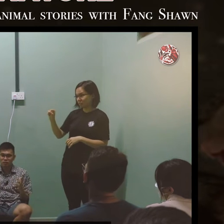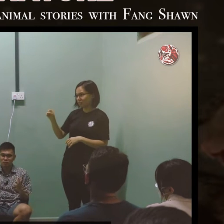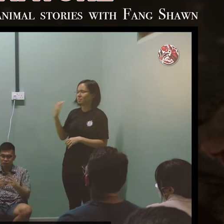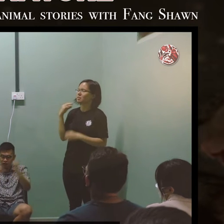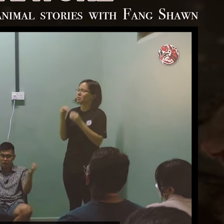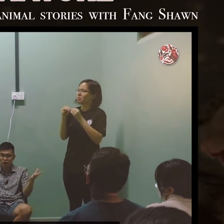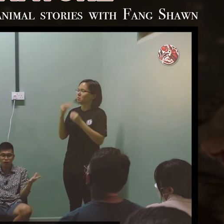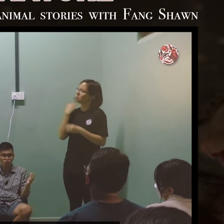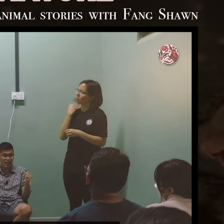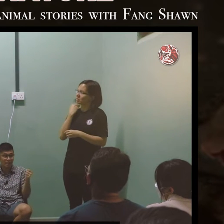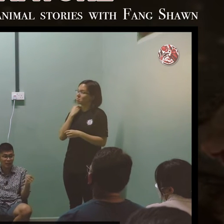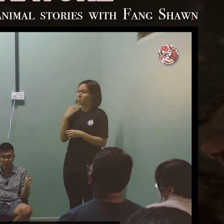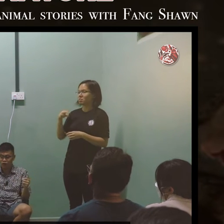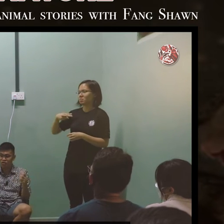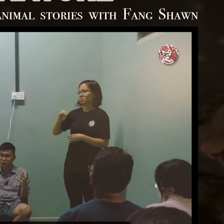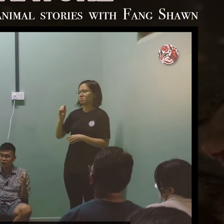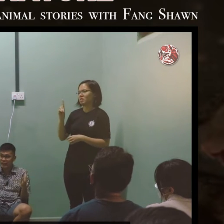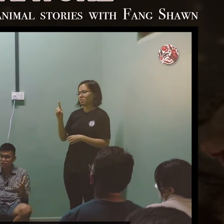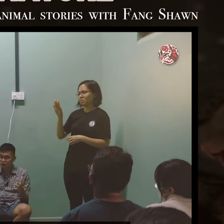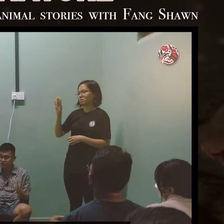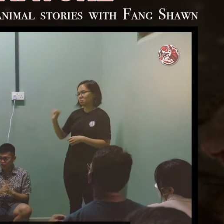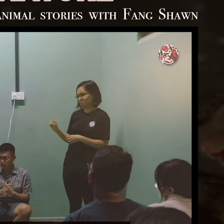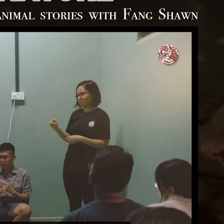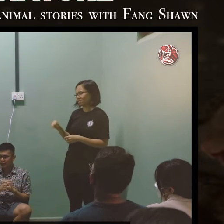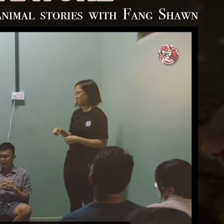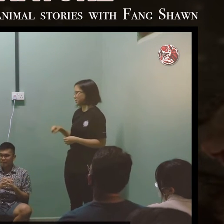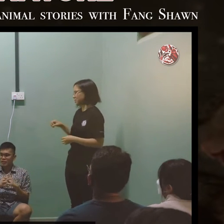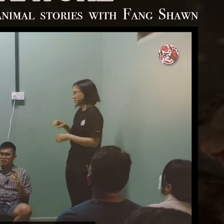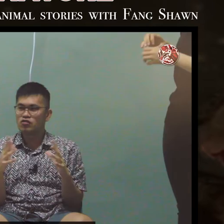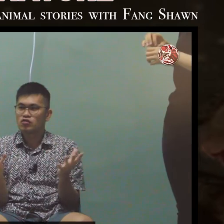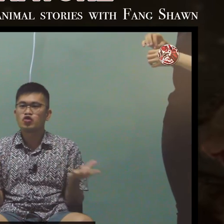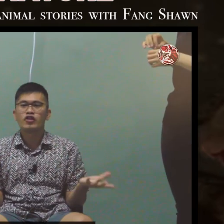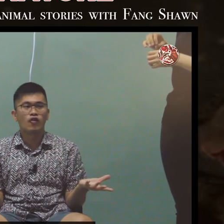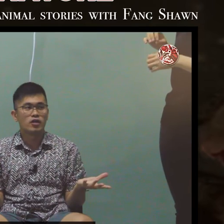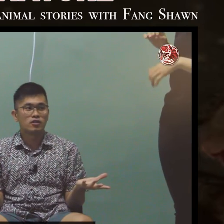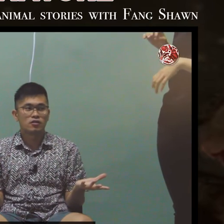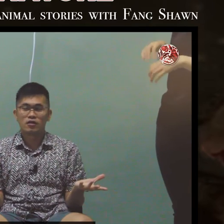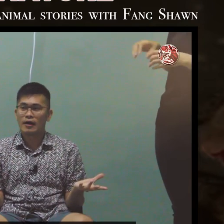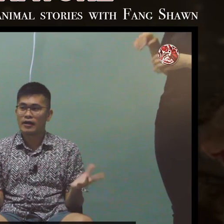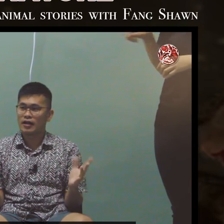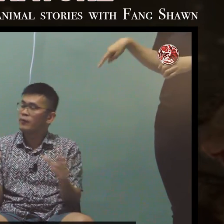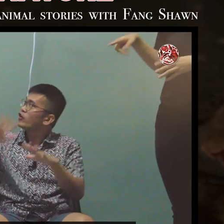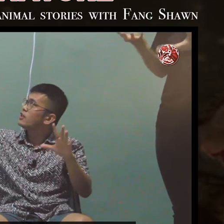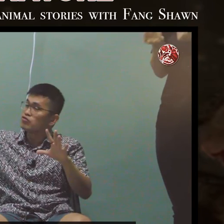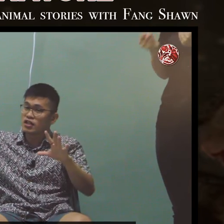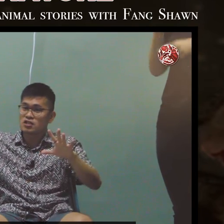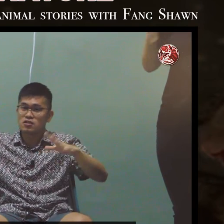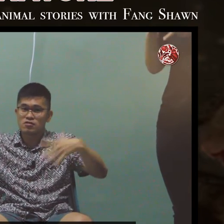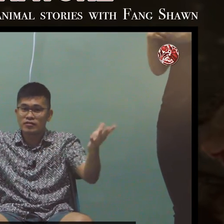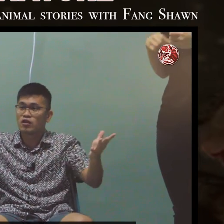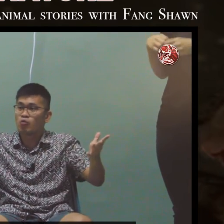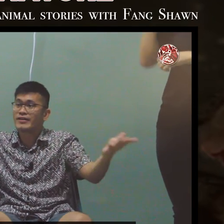people, you know, including all of you, to champion and to support nature conservation, it's not so straightforward. I'm not here to